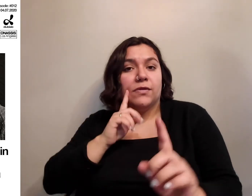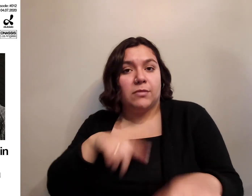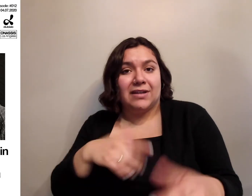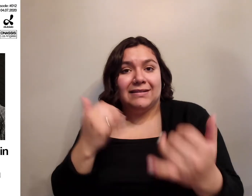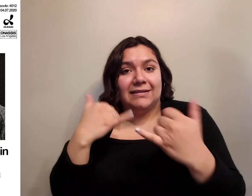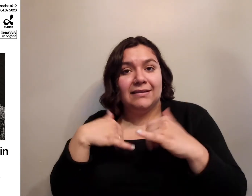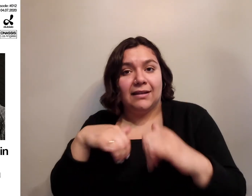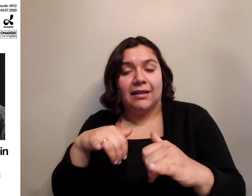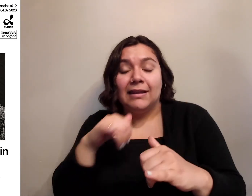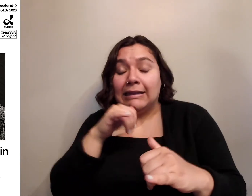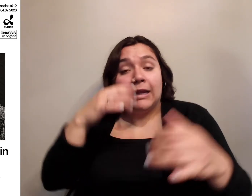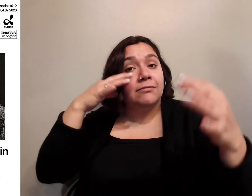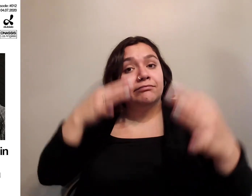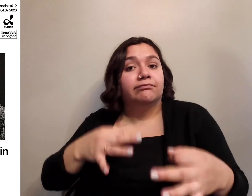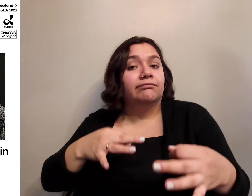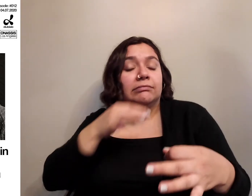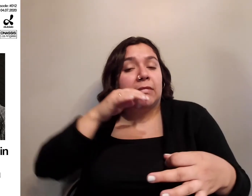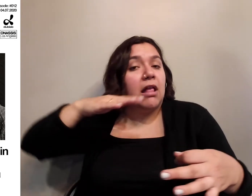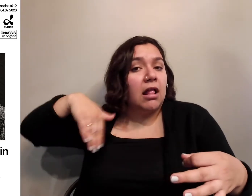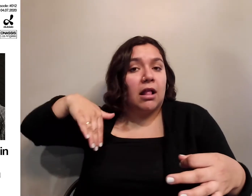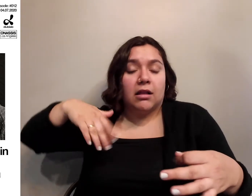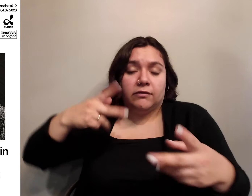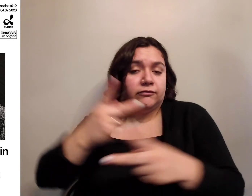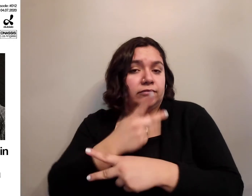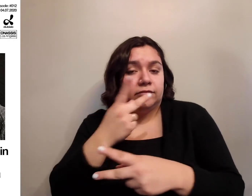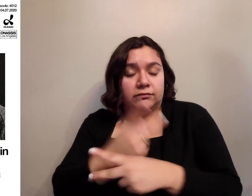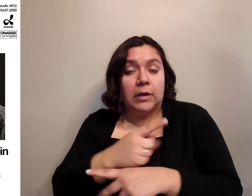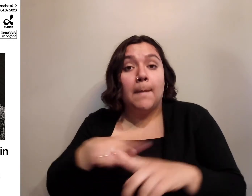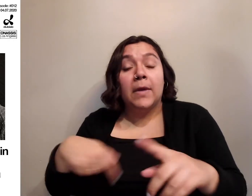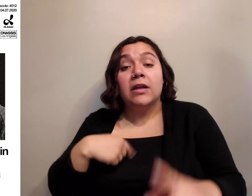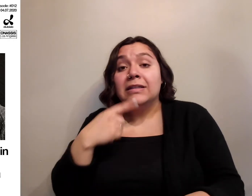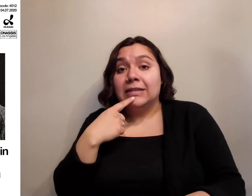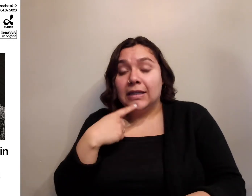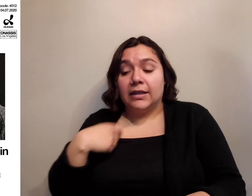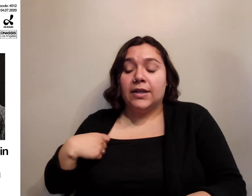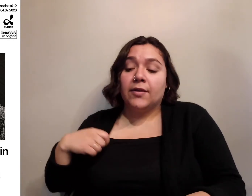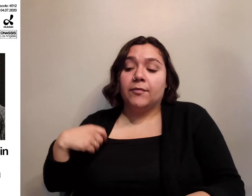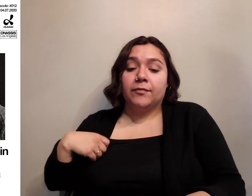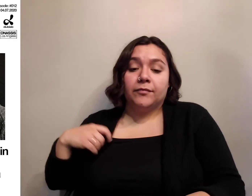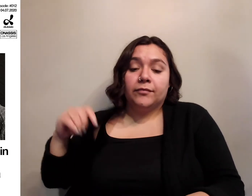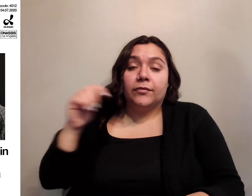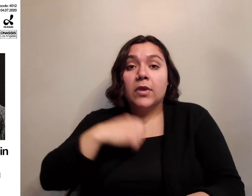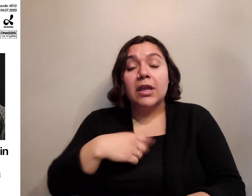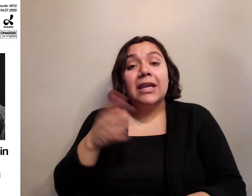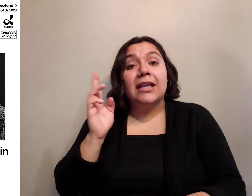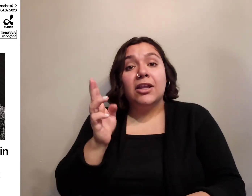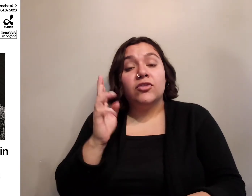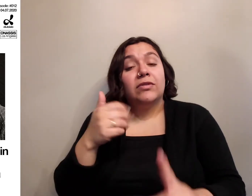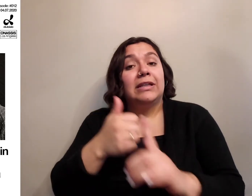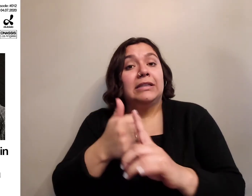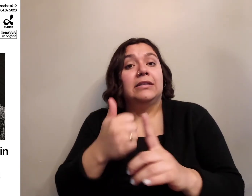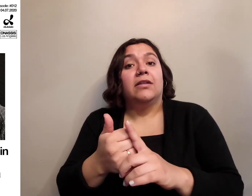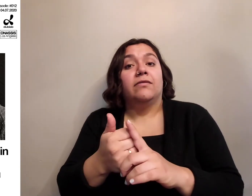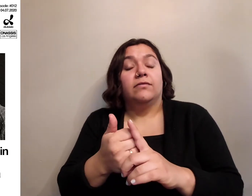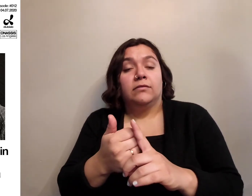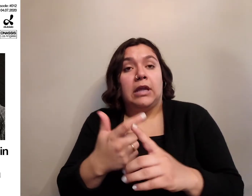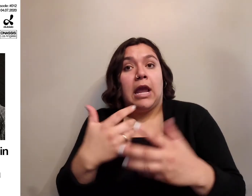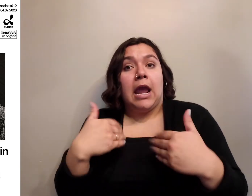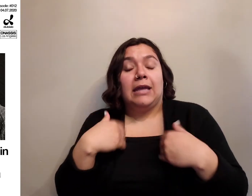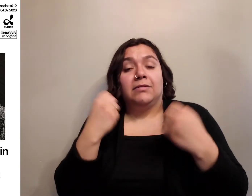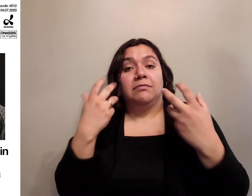yet to be determined, but I will say that history is replete with examples